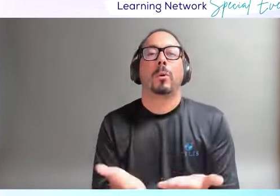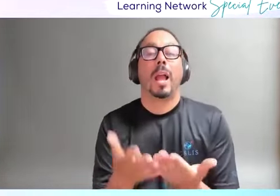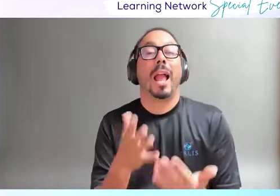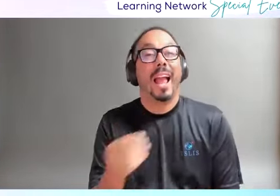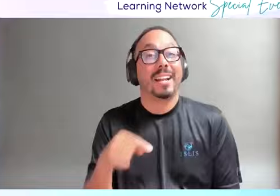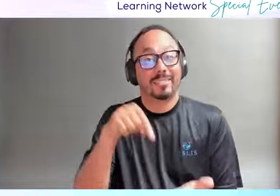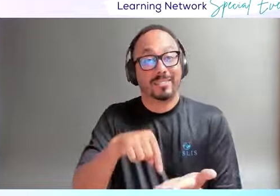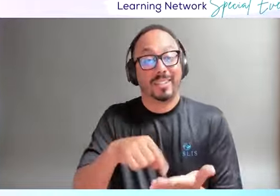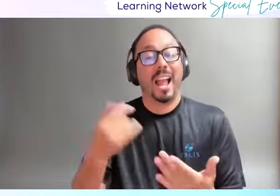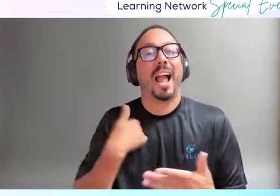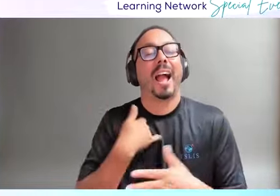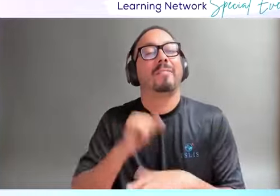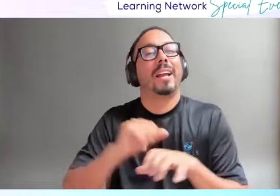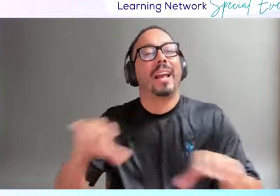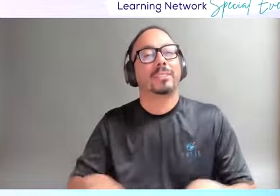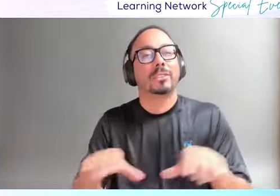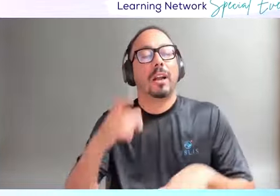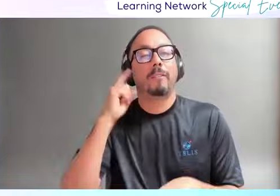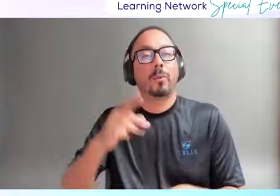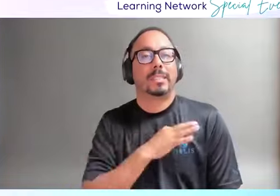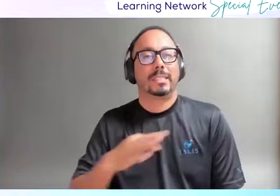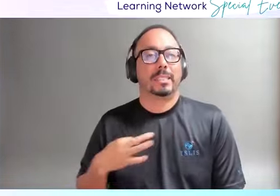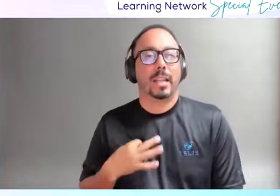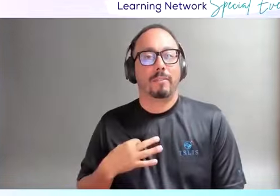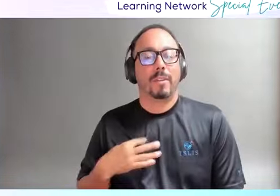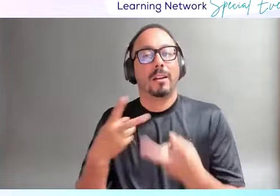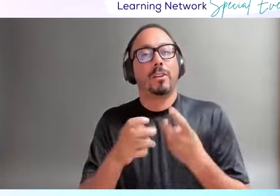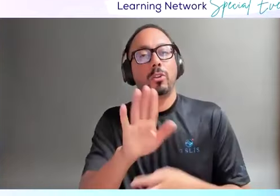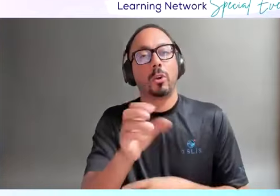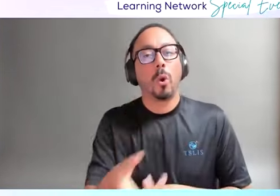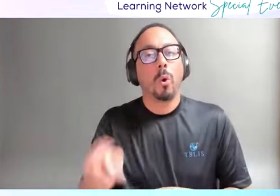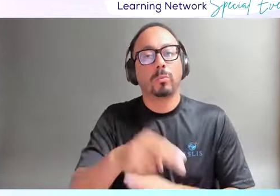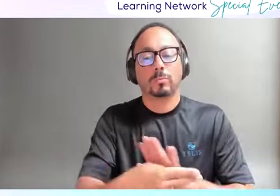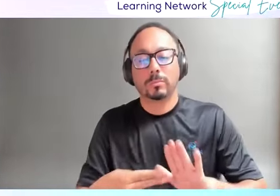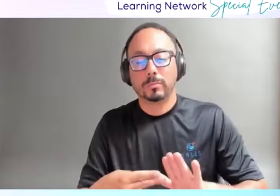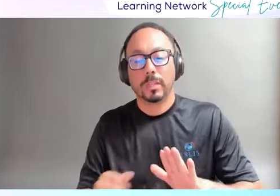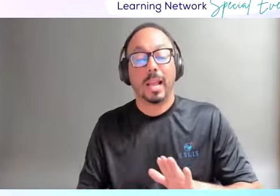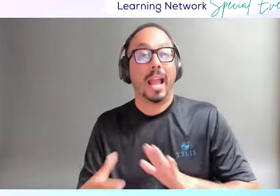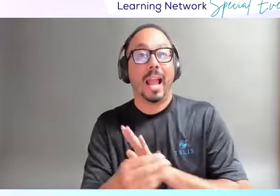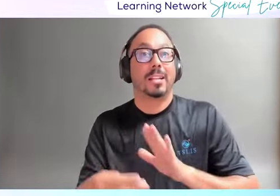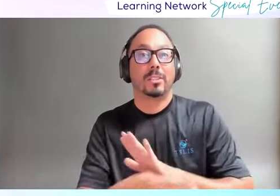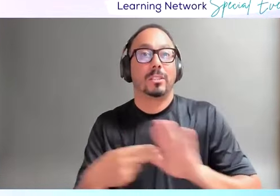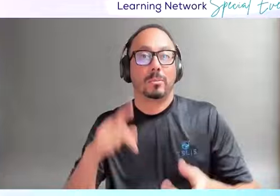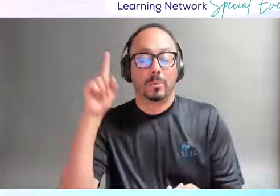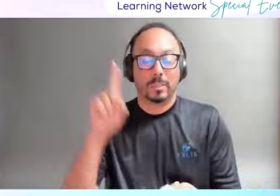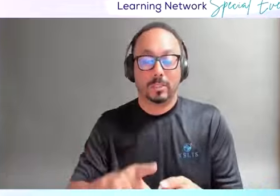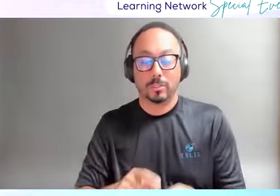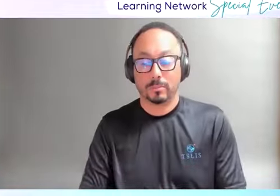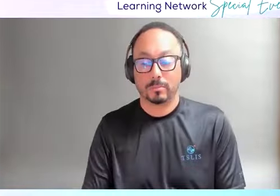assess your own stigma on this issue and read about stigma reduction and even suggest ways in which you can address the